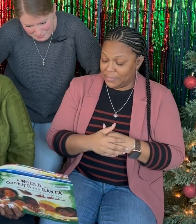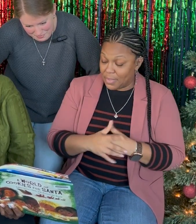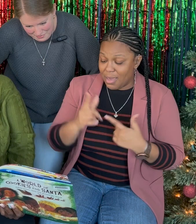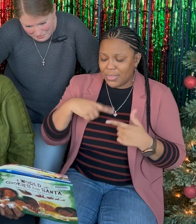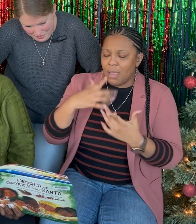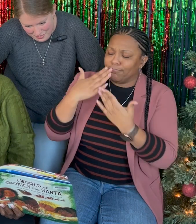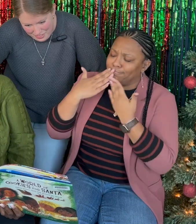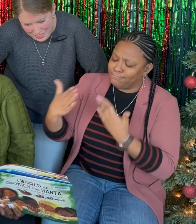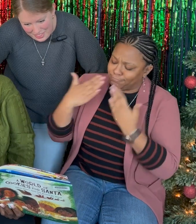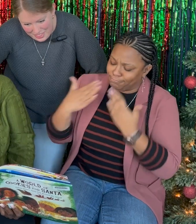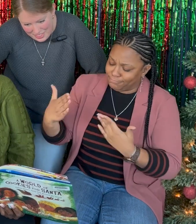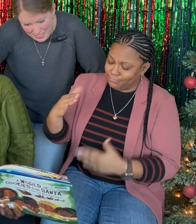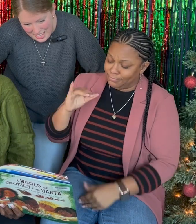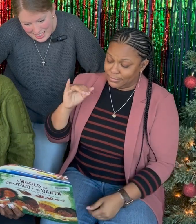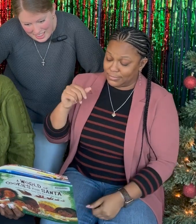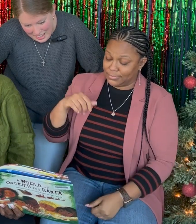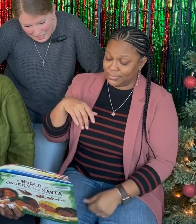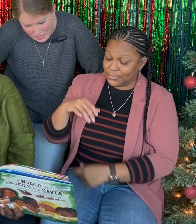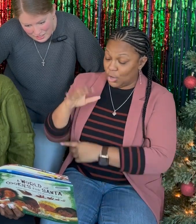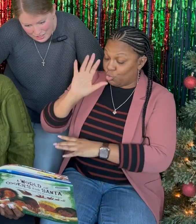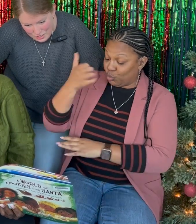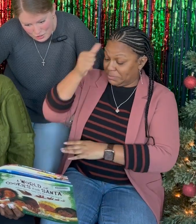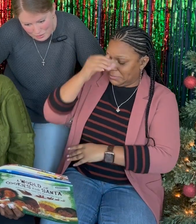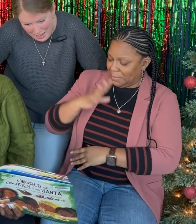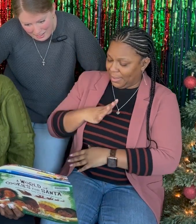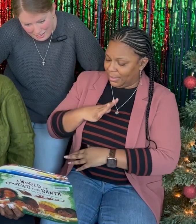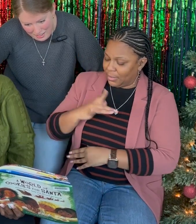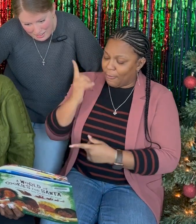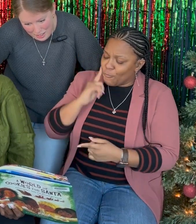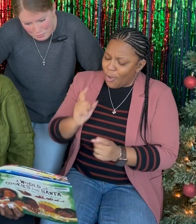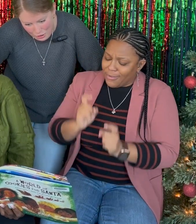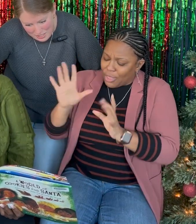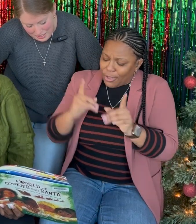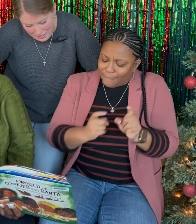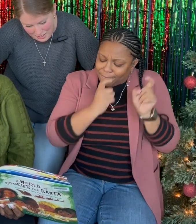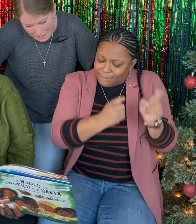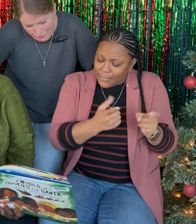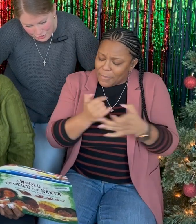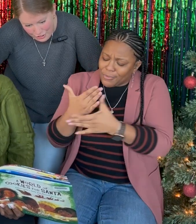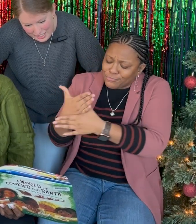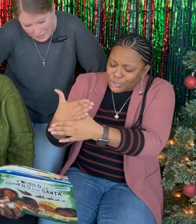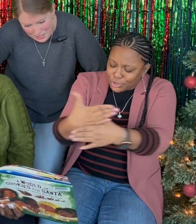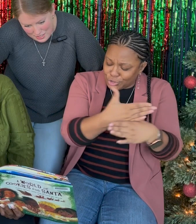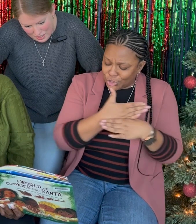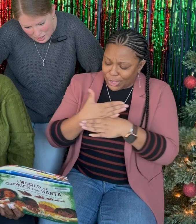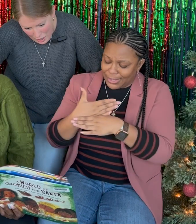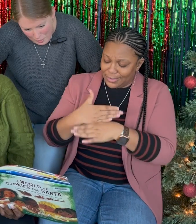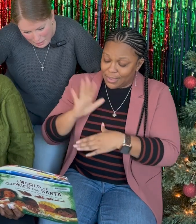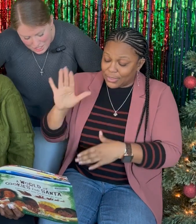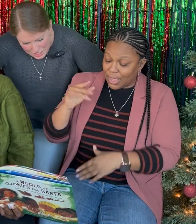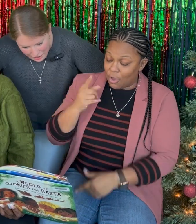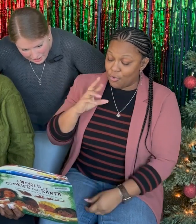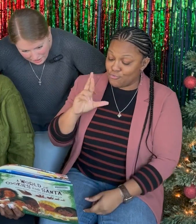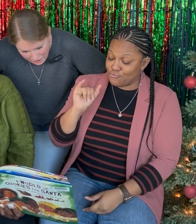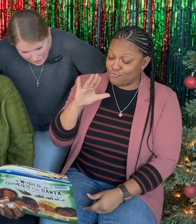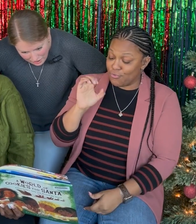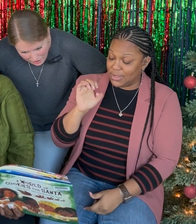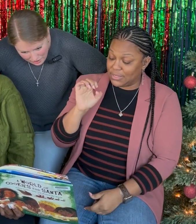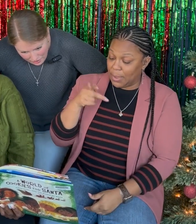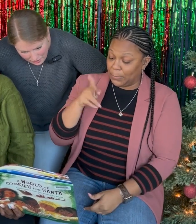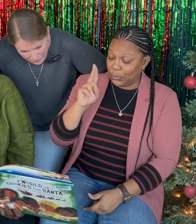time. They thank Julemane in person for their gifts by